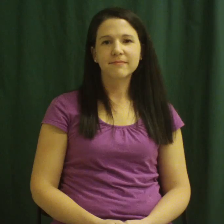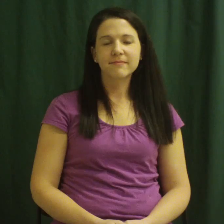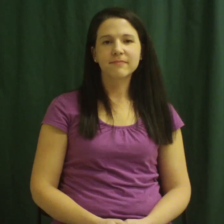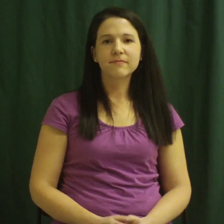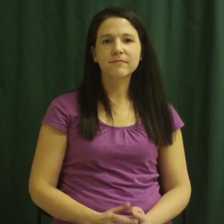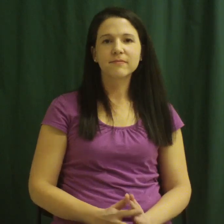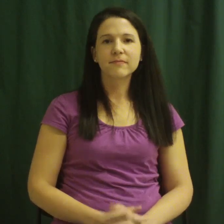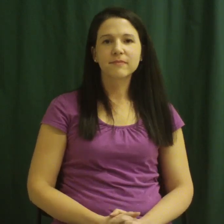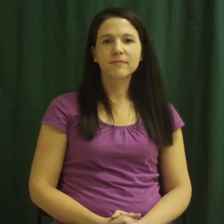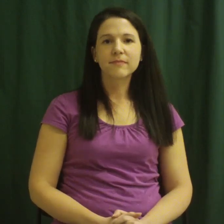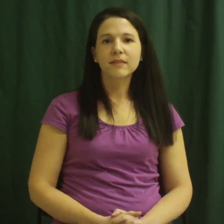About the last two groups here.